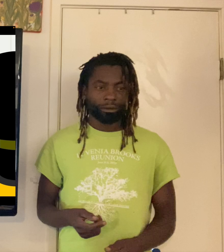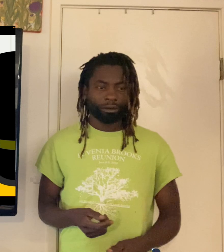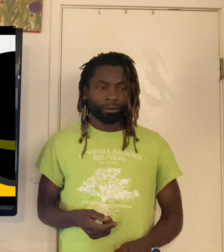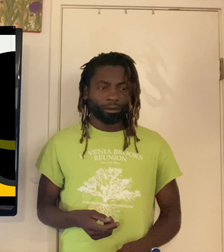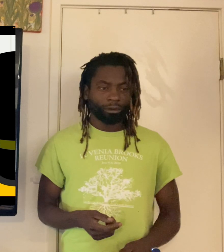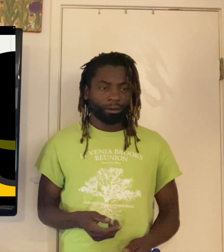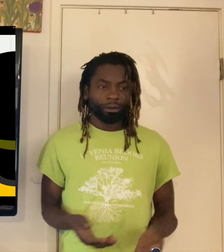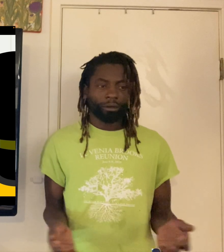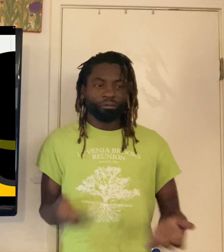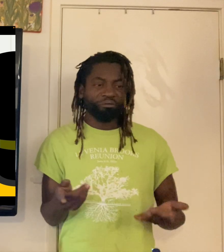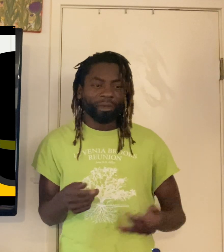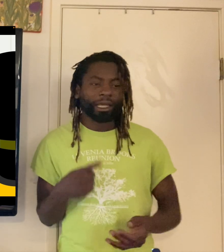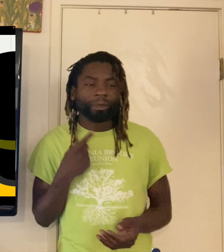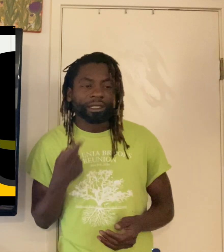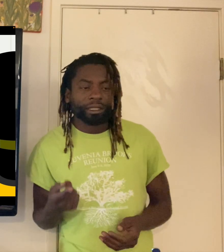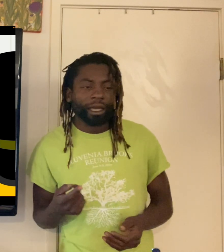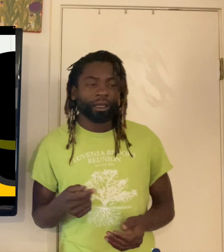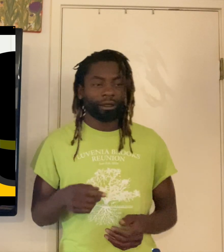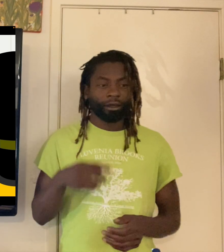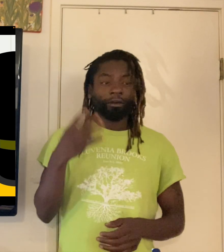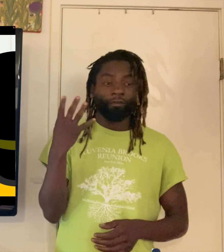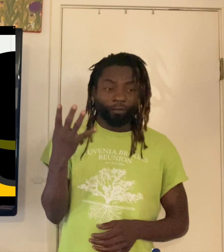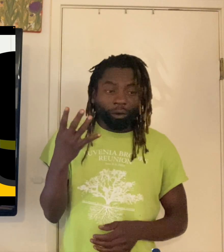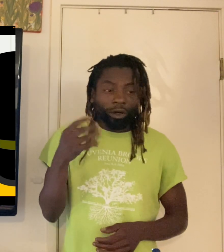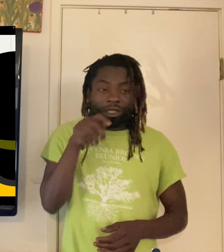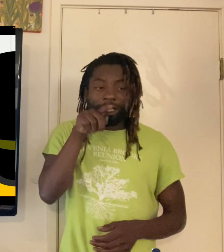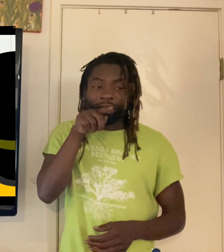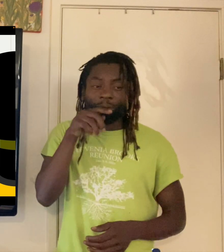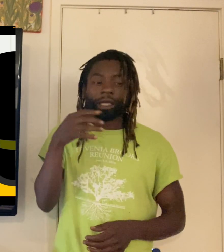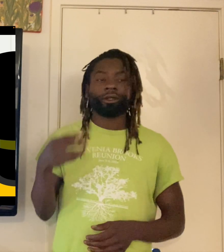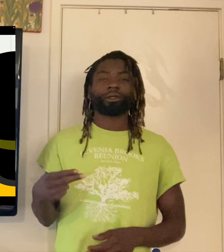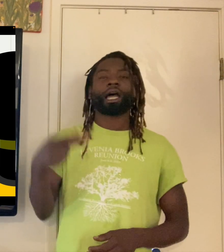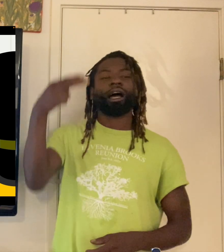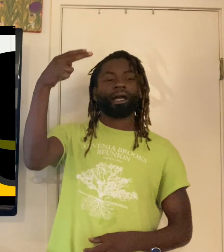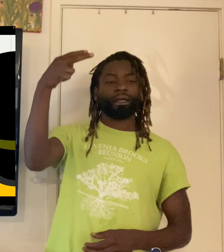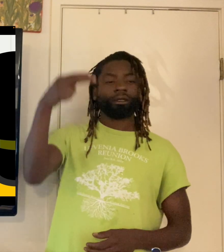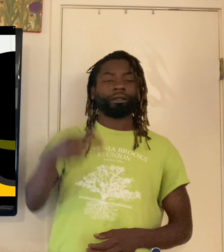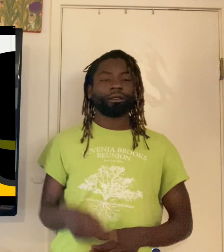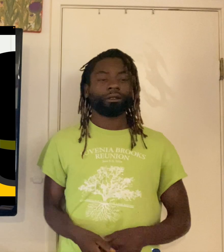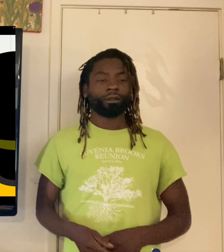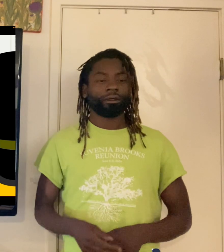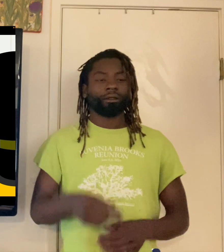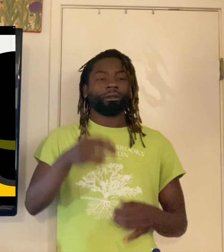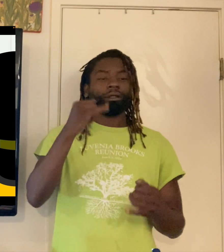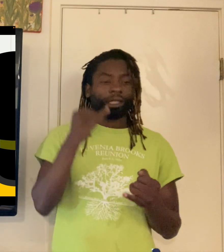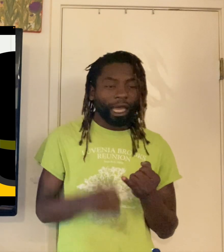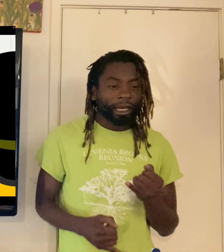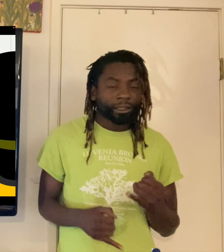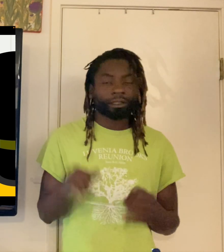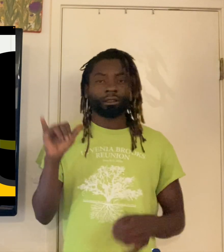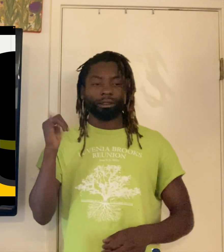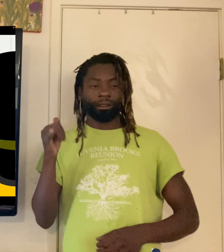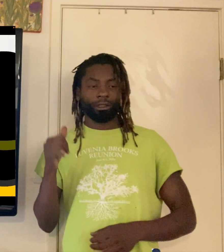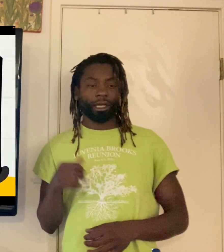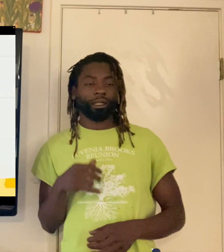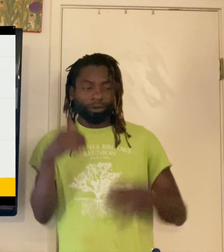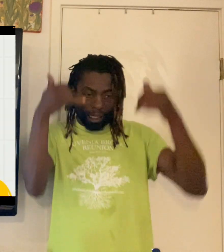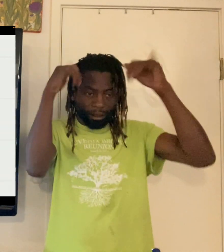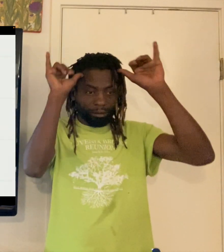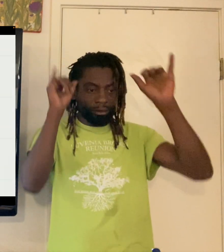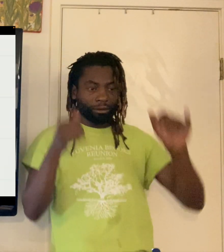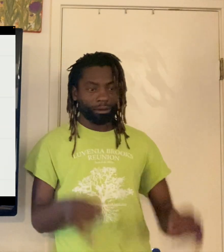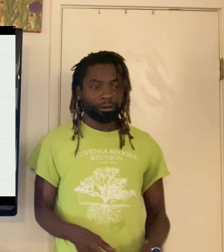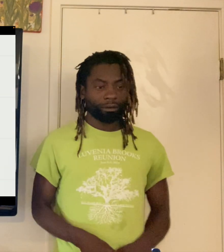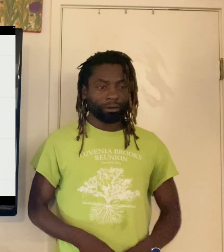salamanders long. Or we can also say 4 salamanders high. And last is yellow